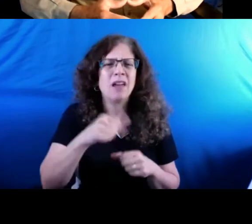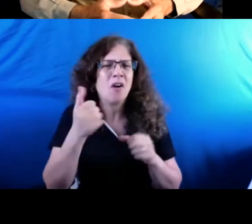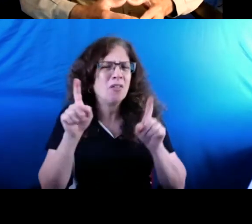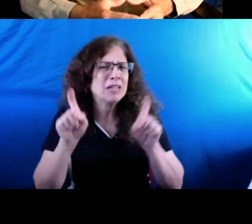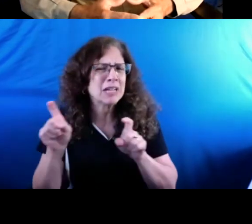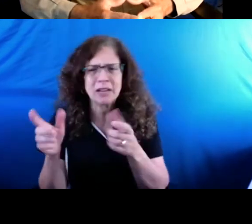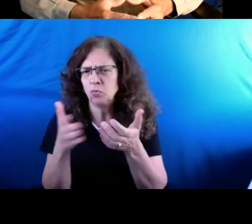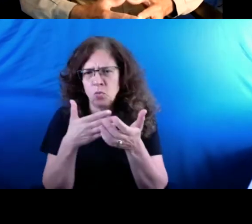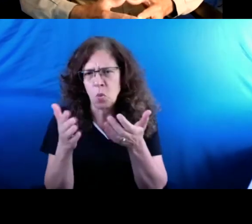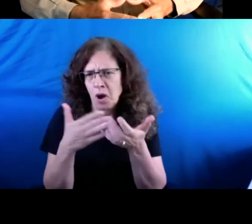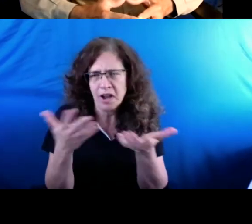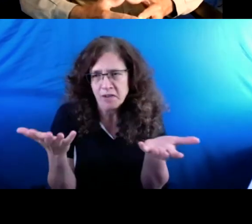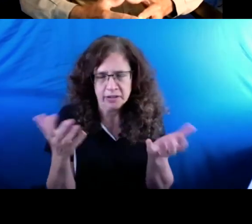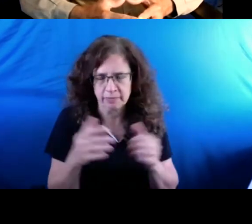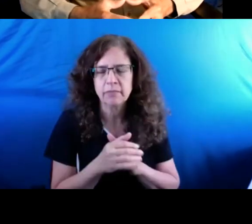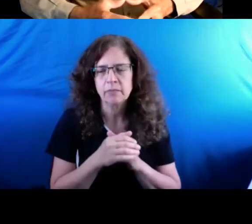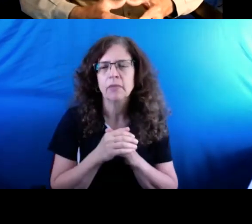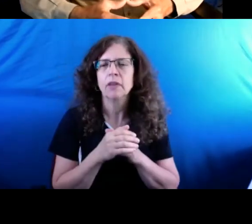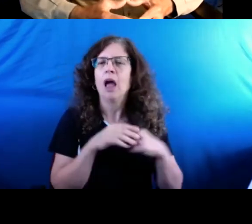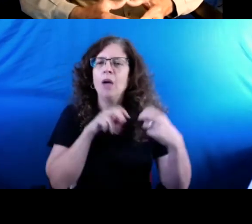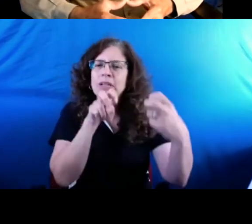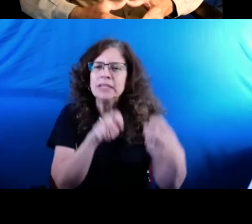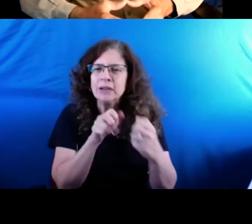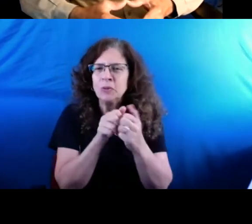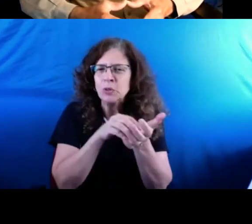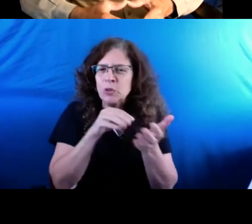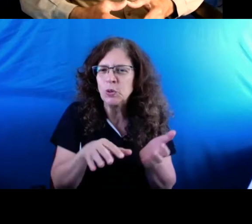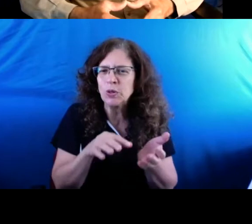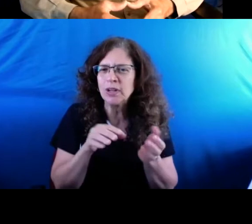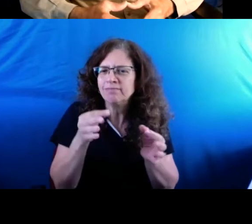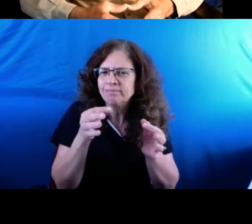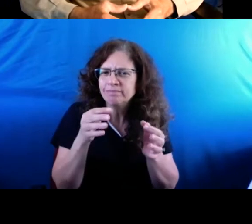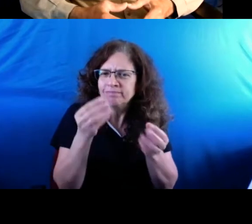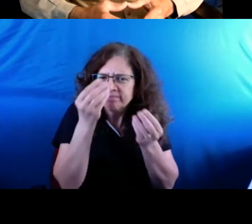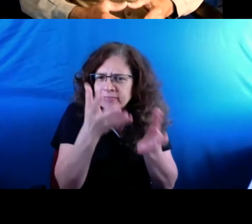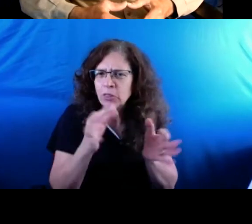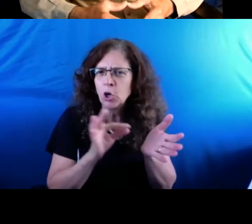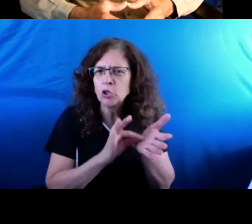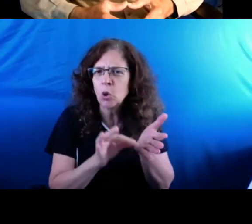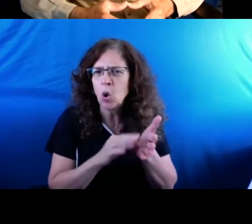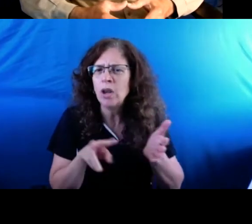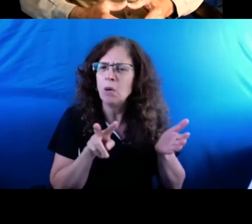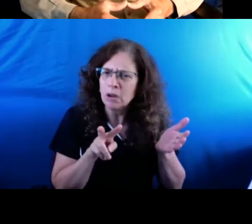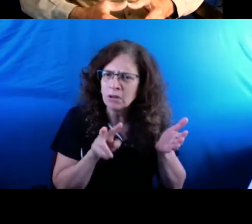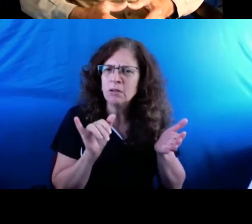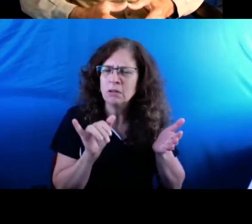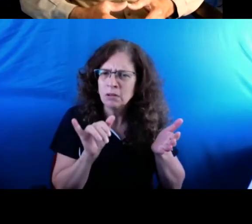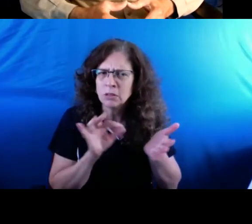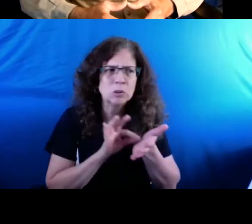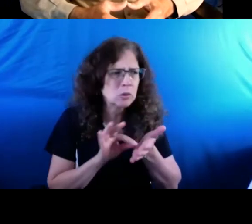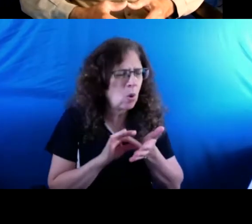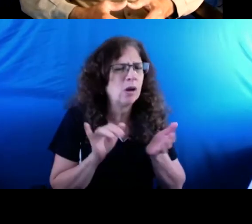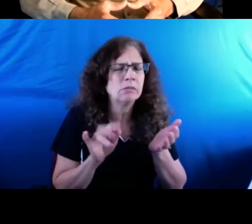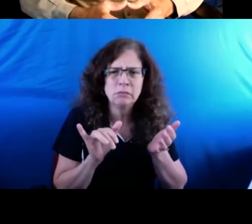MAP. There's other tests, whatever they are, but I would sit with the students and explain